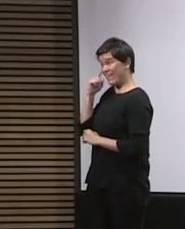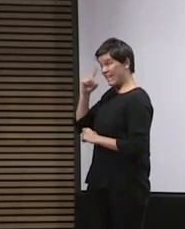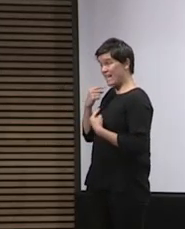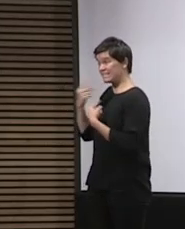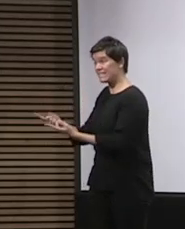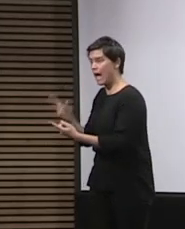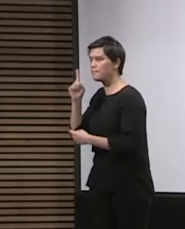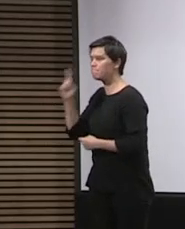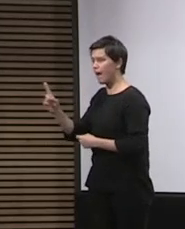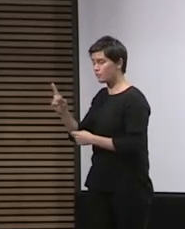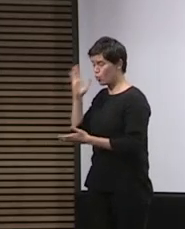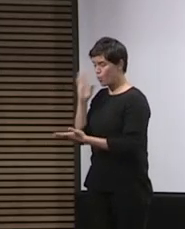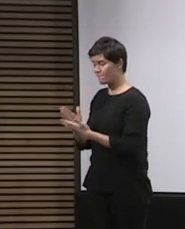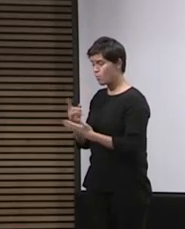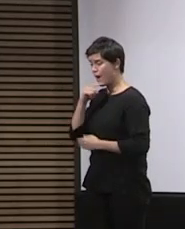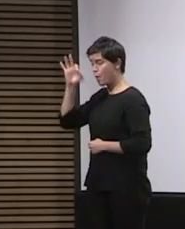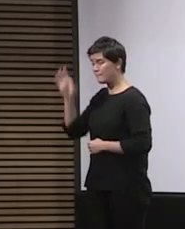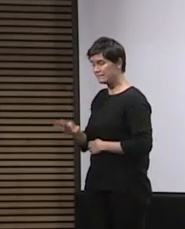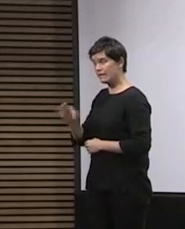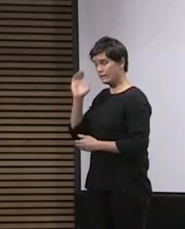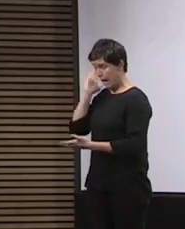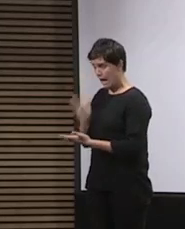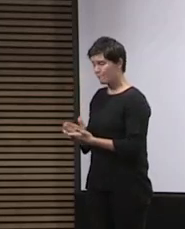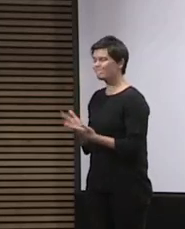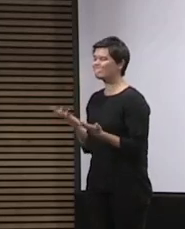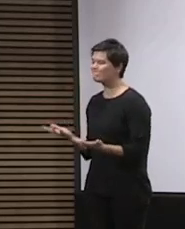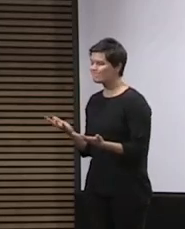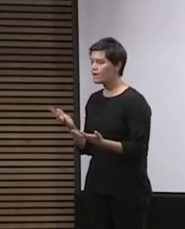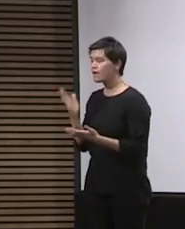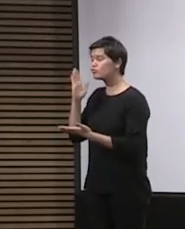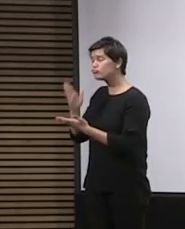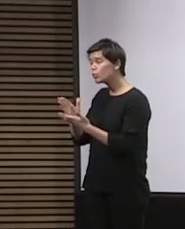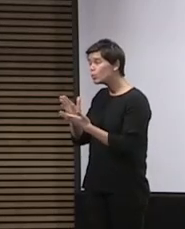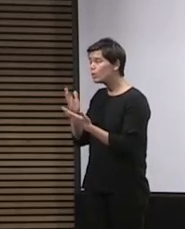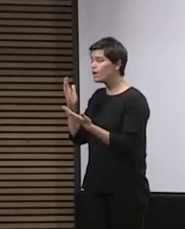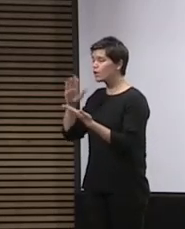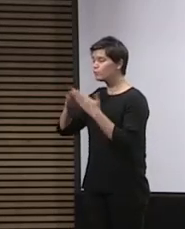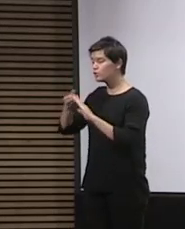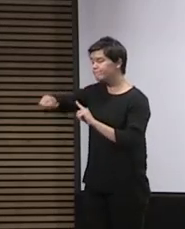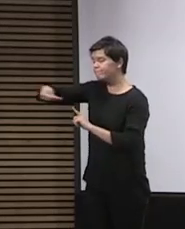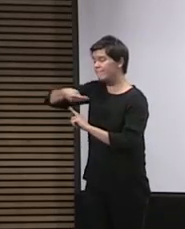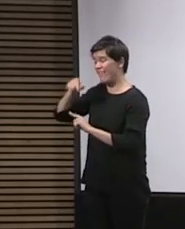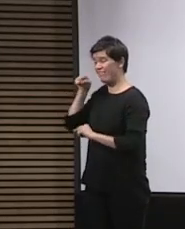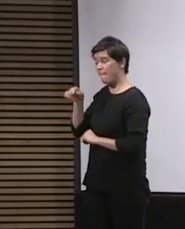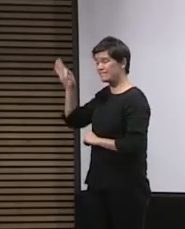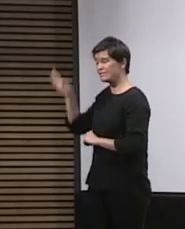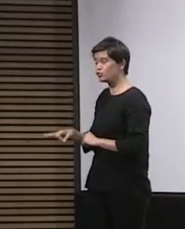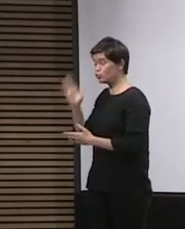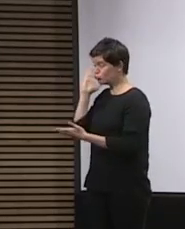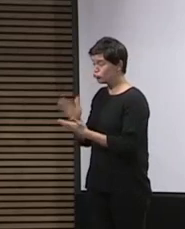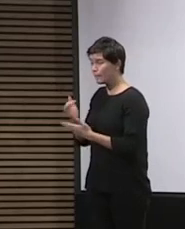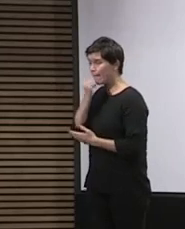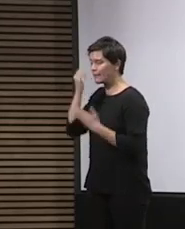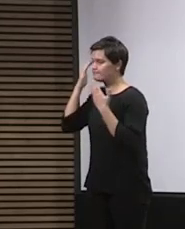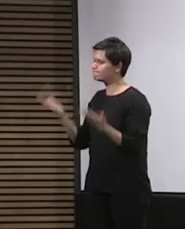our testing, that's one of the ways in which we can get better certainty as to what that true level is. So you said 3,700. Do you have a better